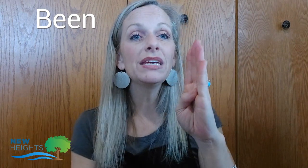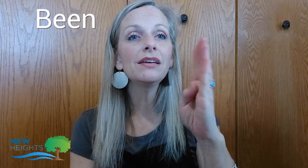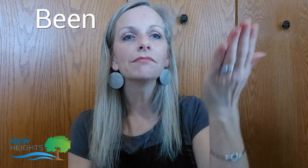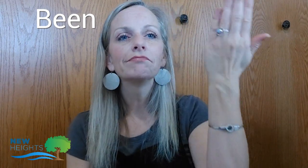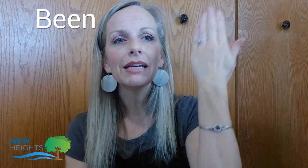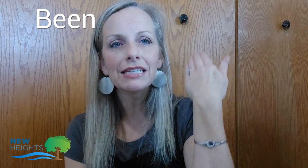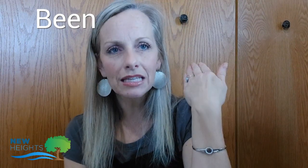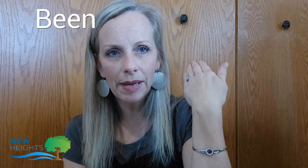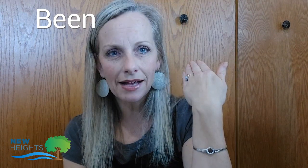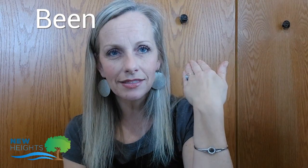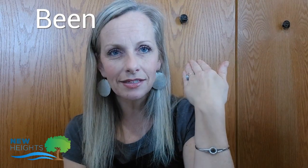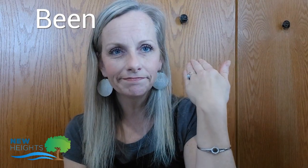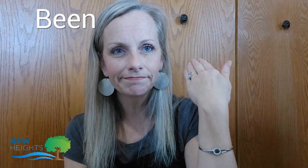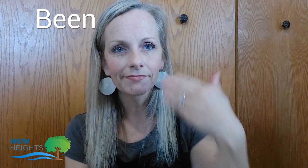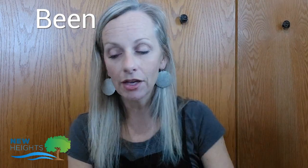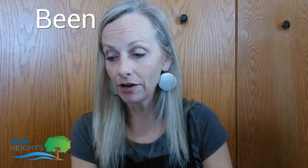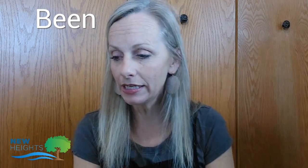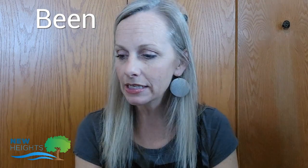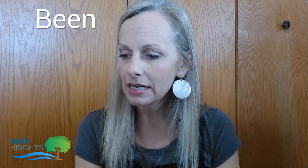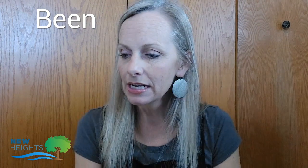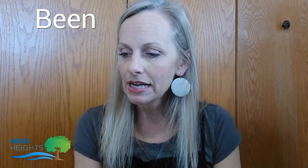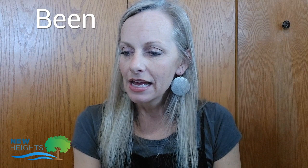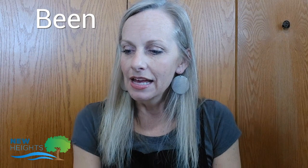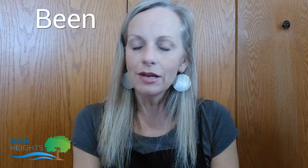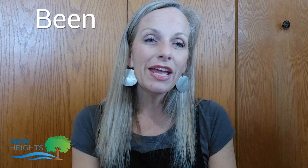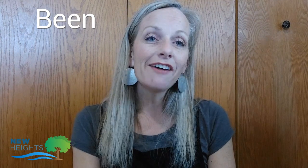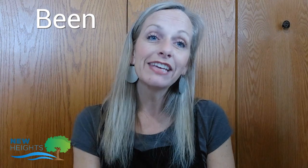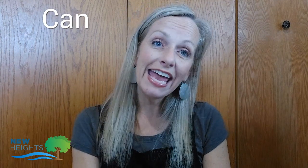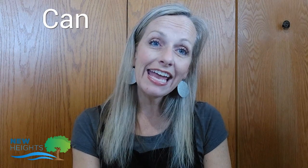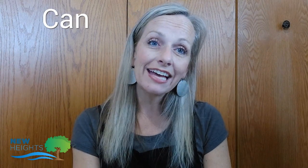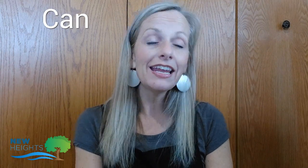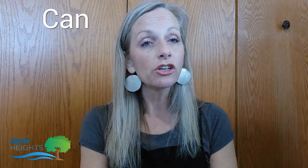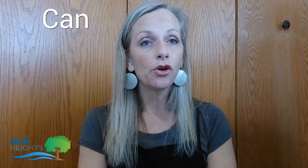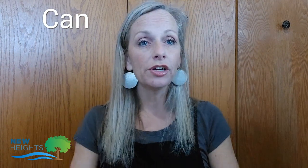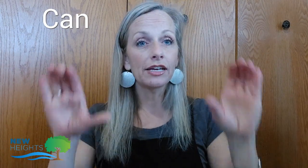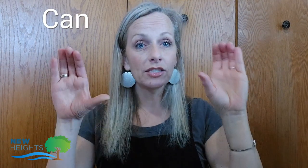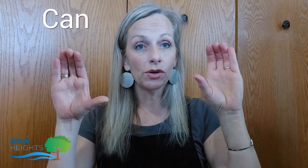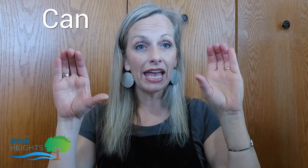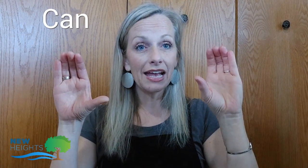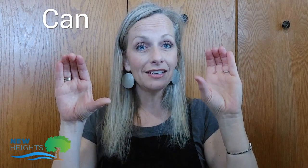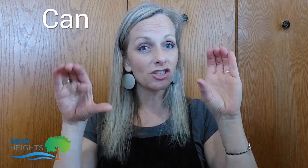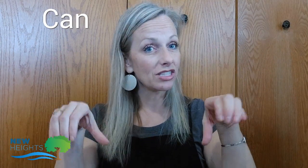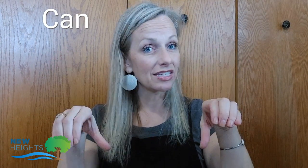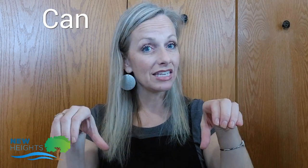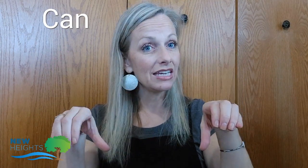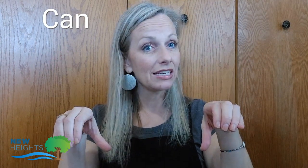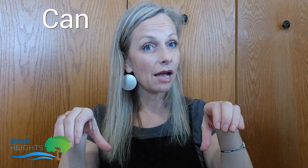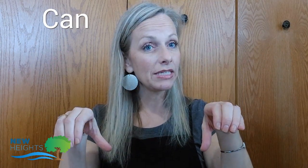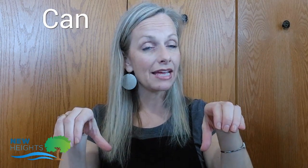be into the past. All right. Then we have can and could. So can is just the C coming